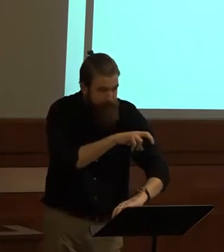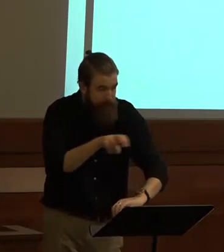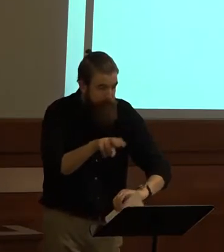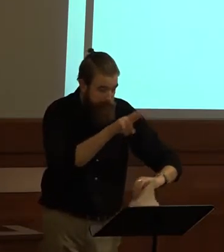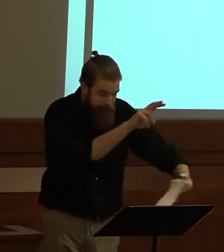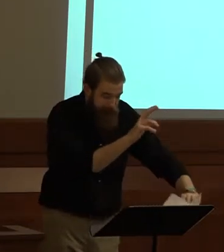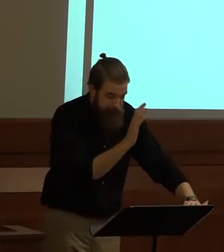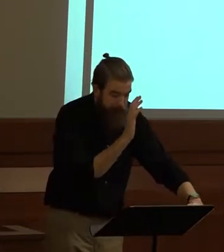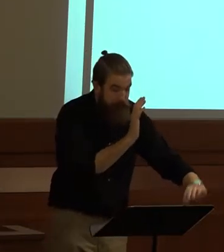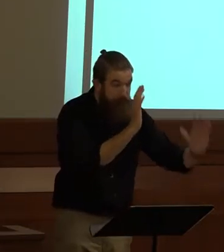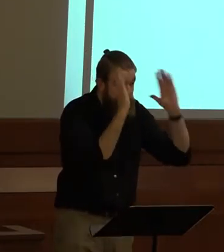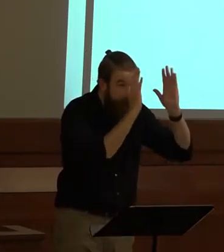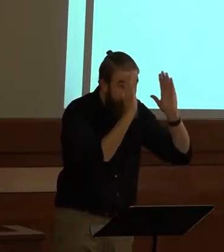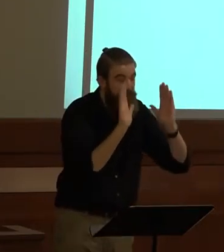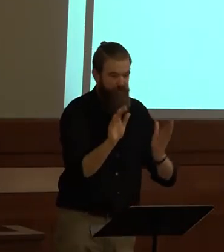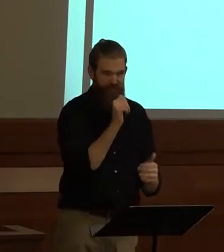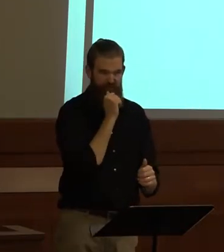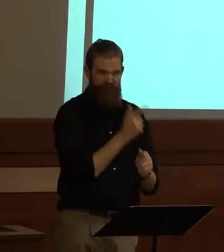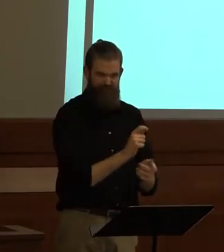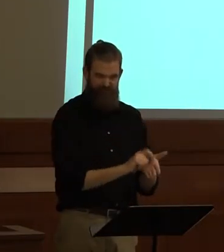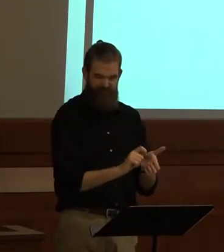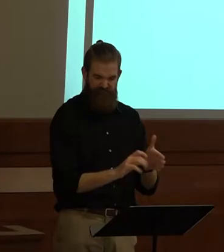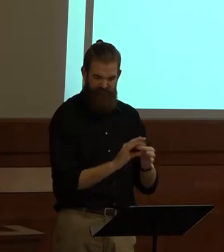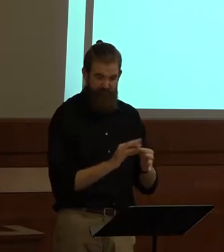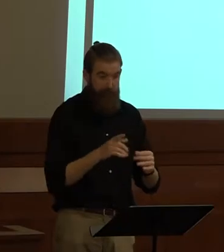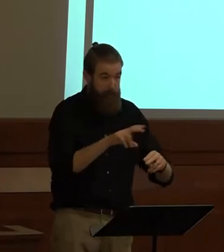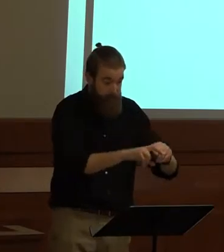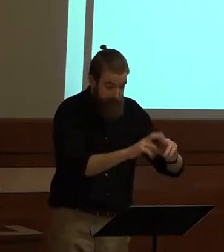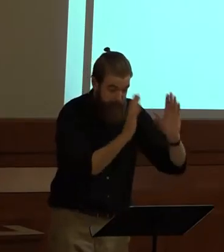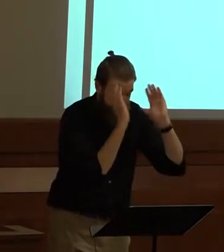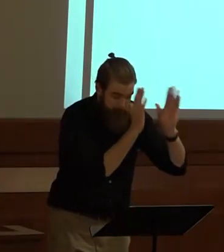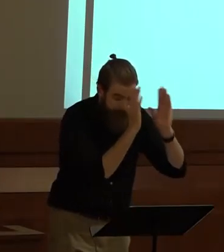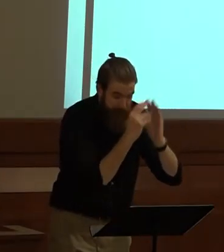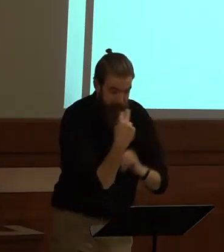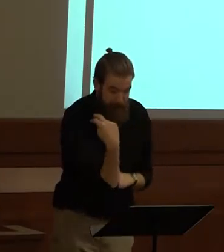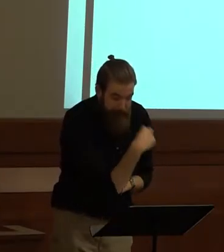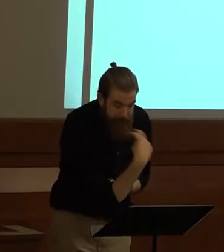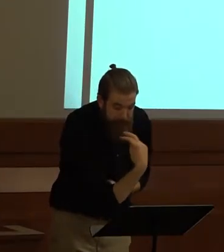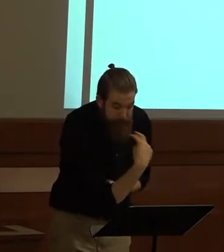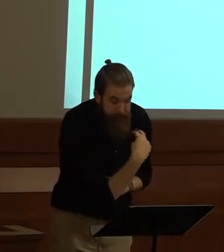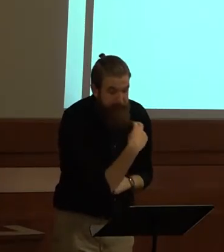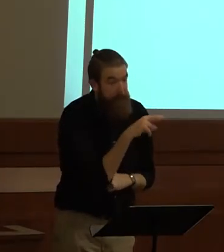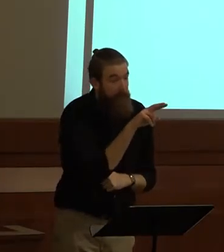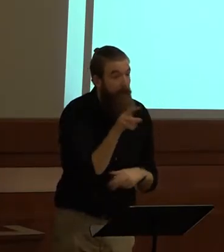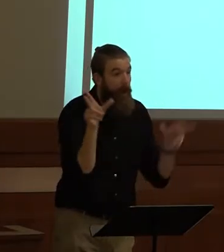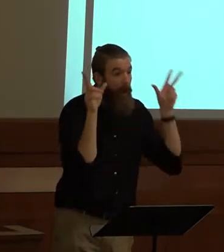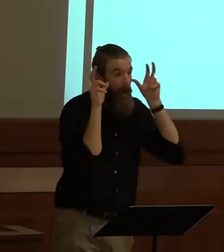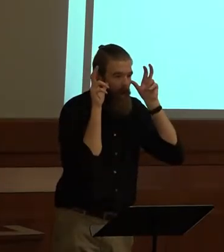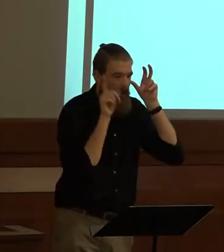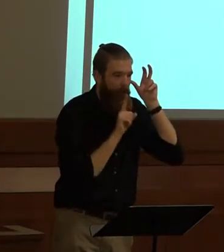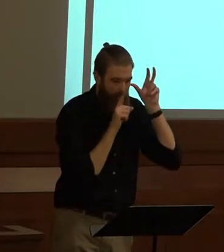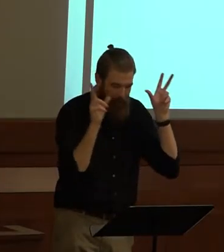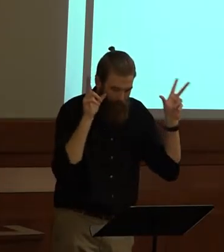By this time, he was 27, and the desire to become a priest was foremost in La Fonta's